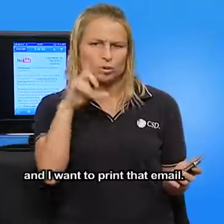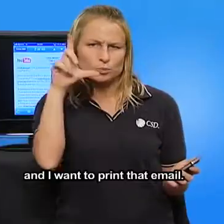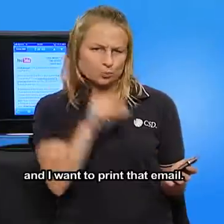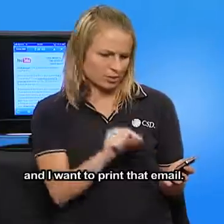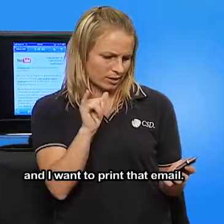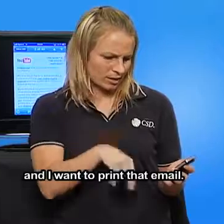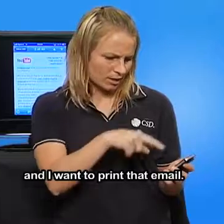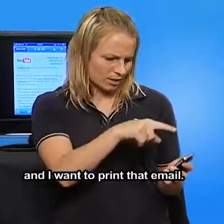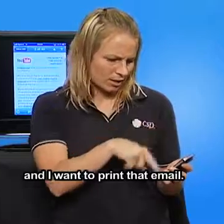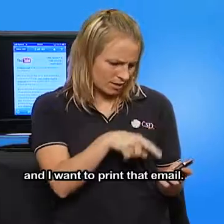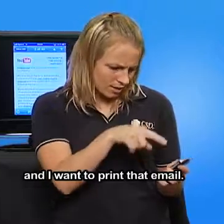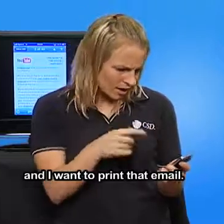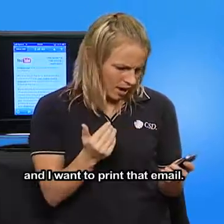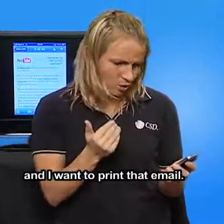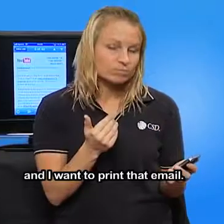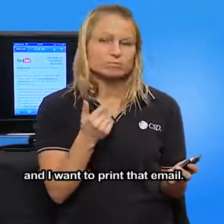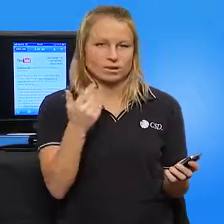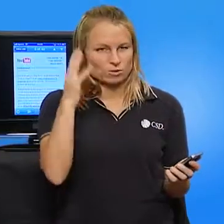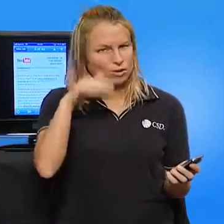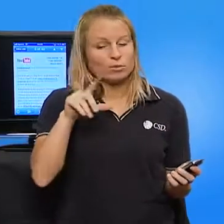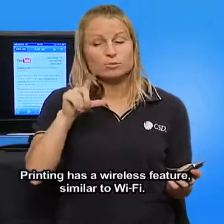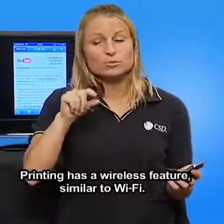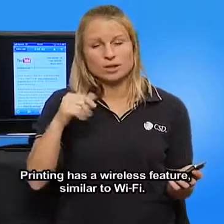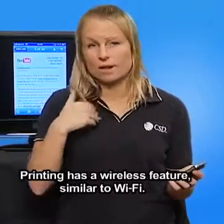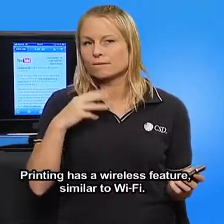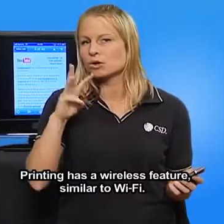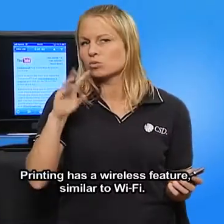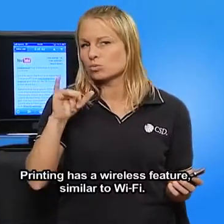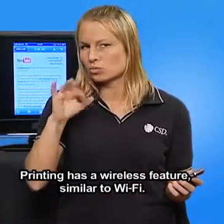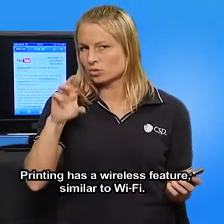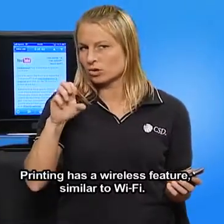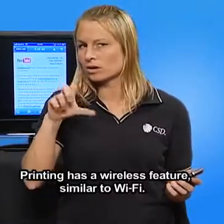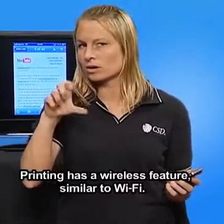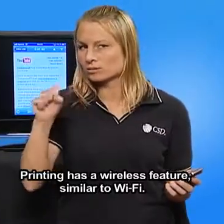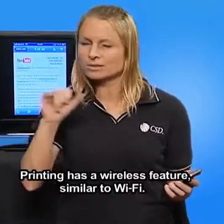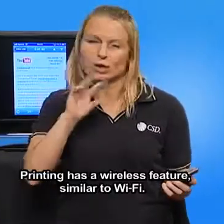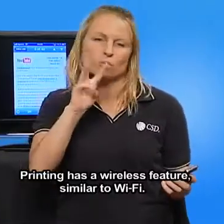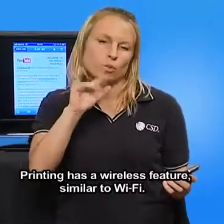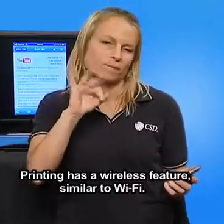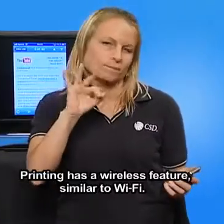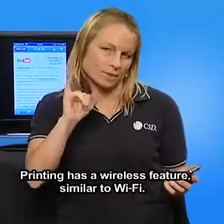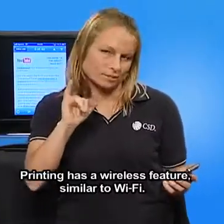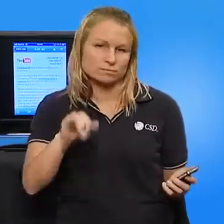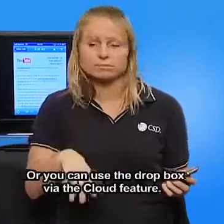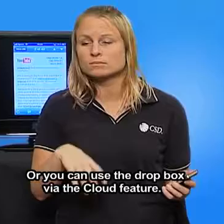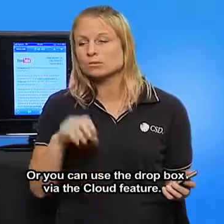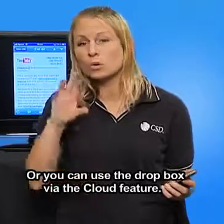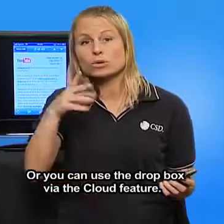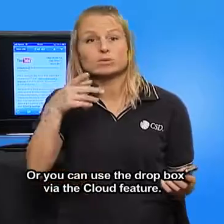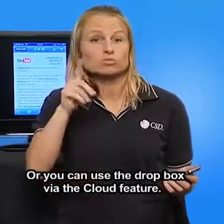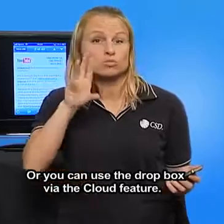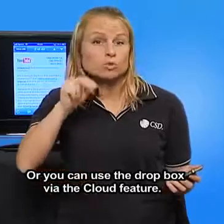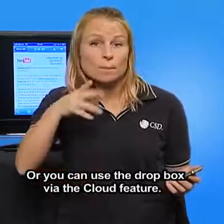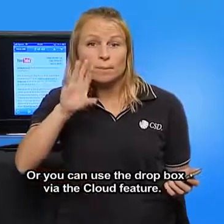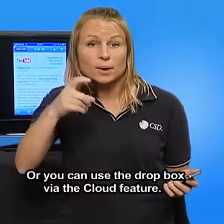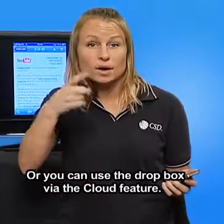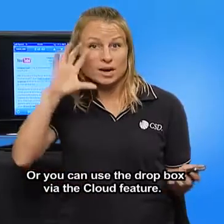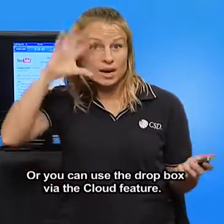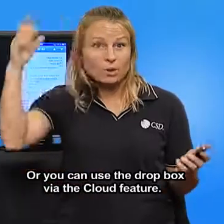and I want to print that email. Printing has a wireless feature similar to Wi-Fi, or you can use the Dropbox via